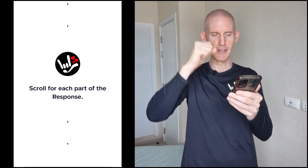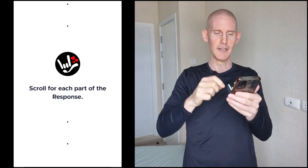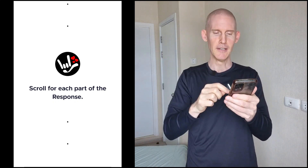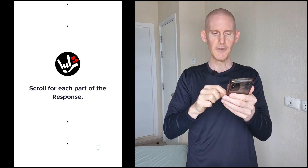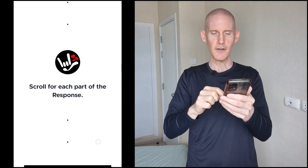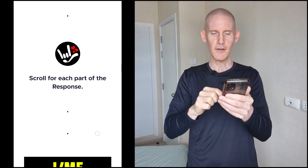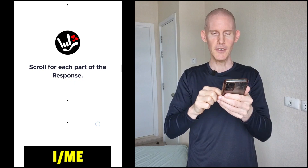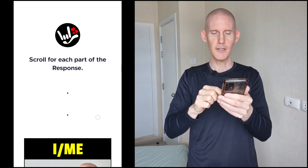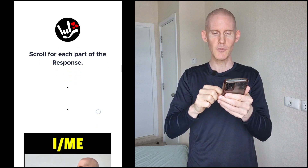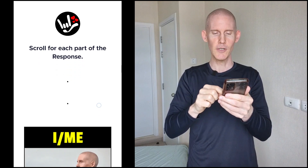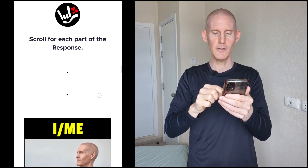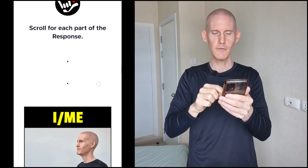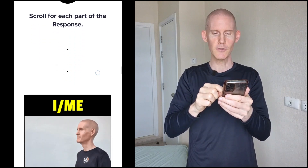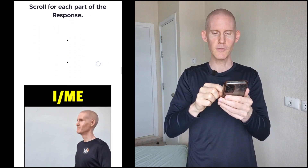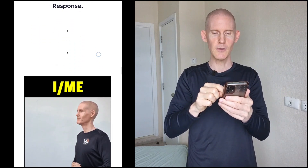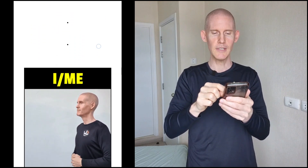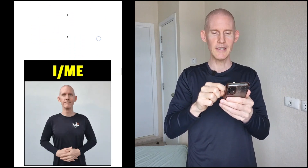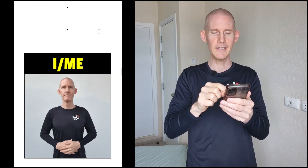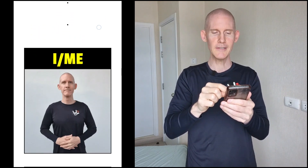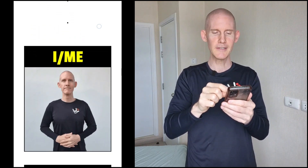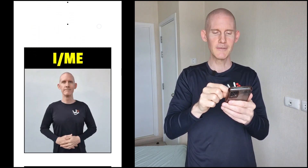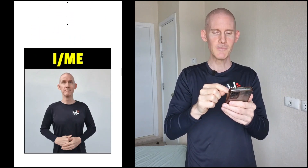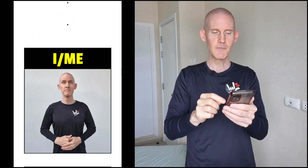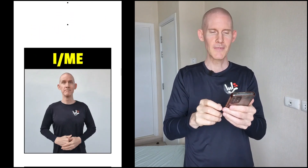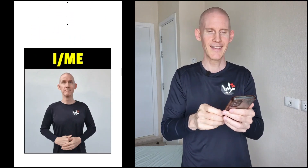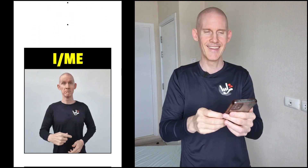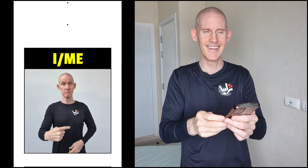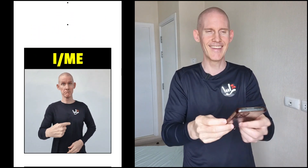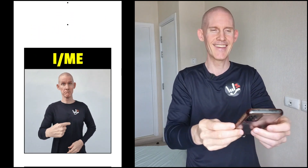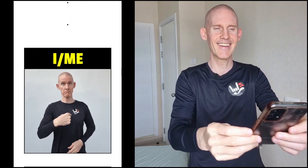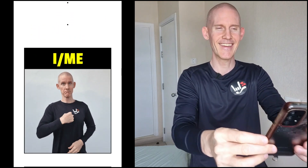right? All right, here we go. First one is